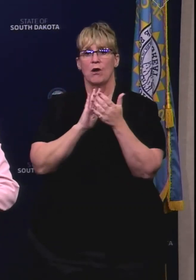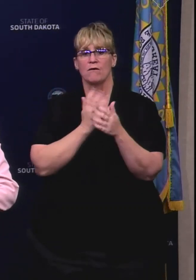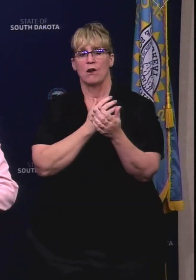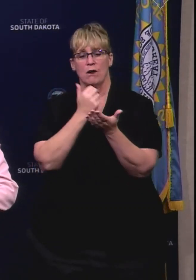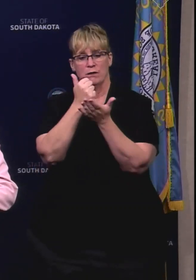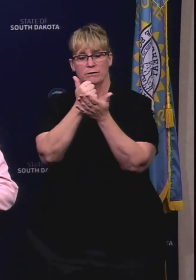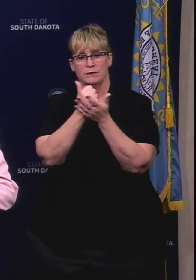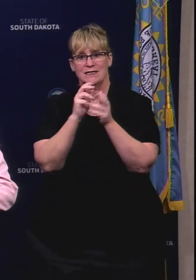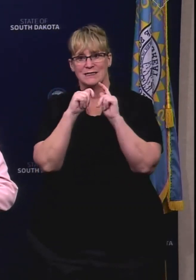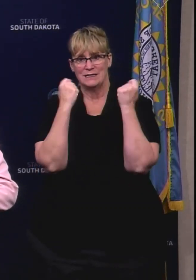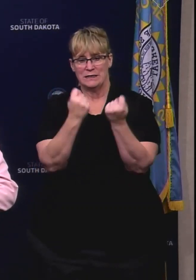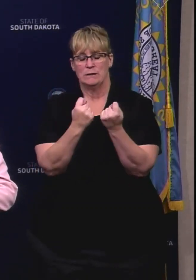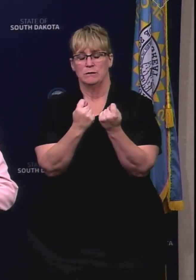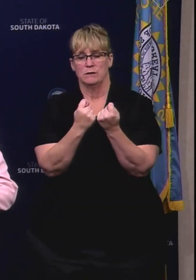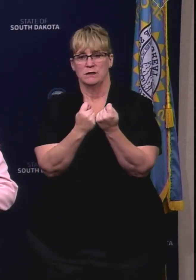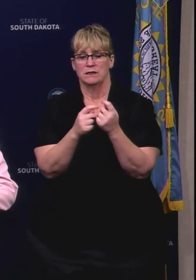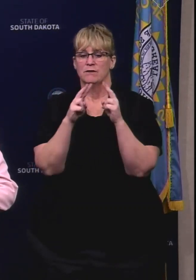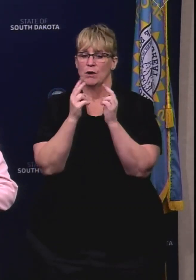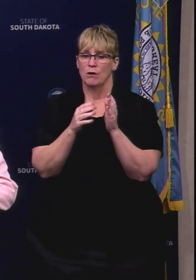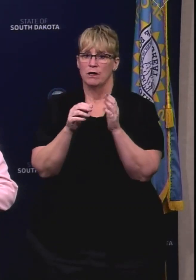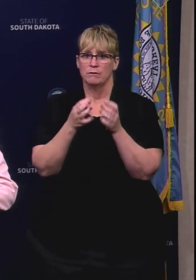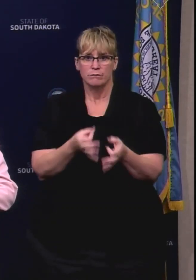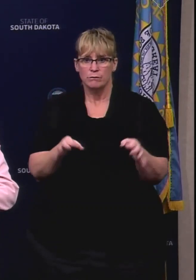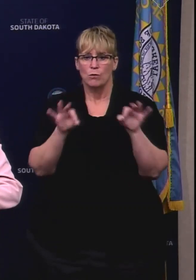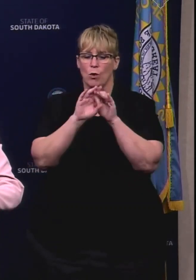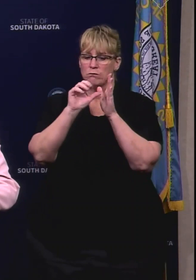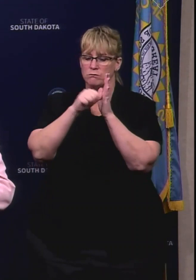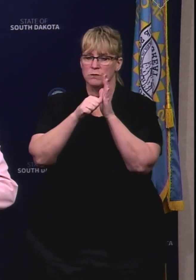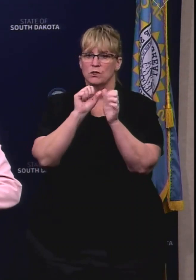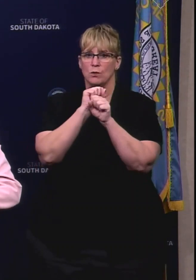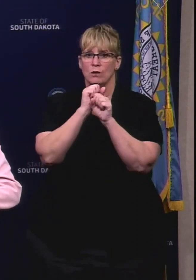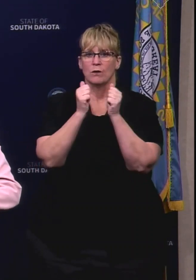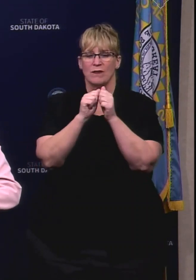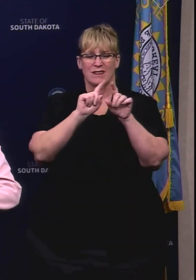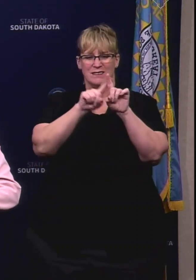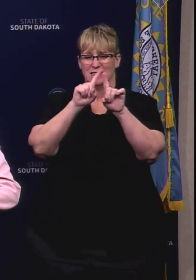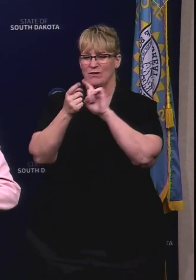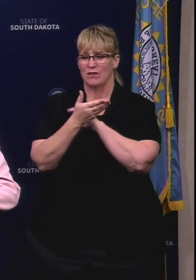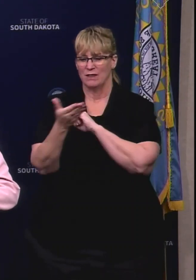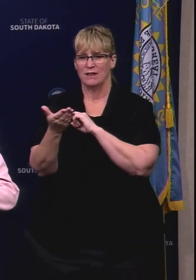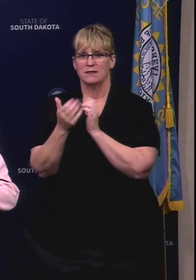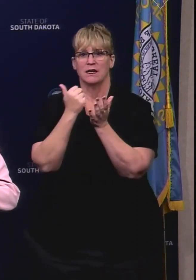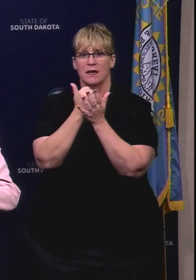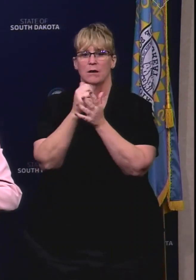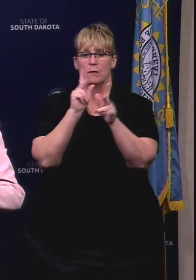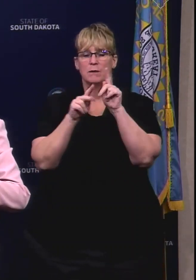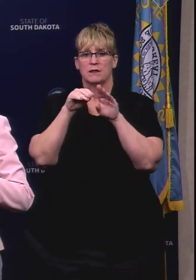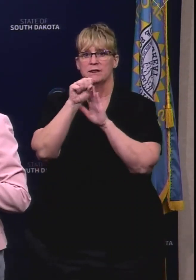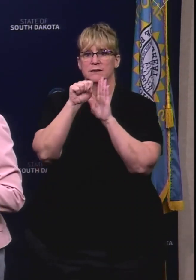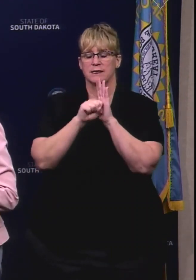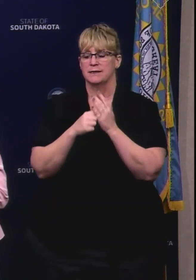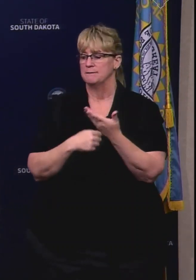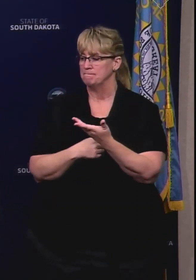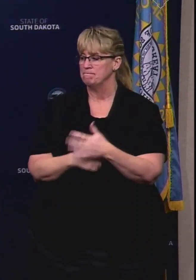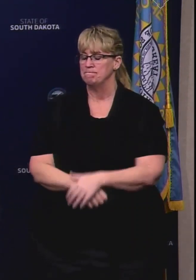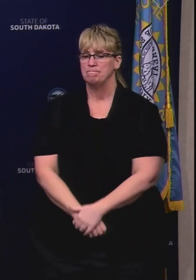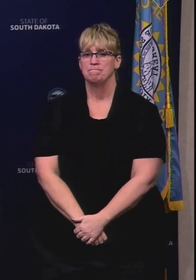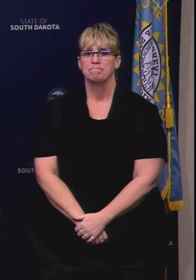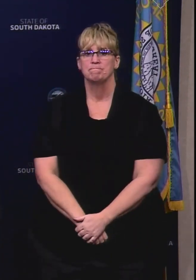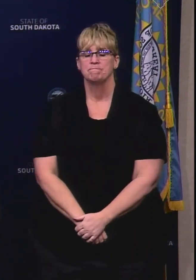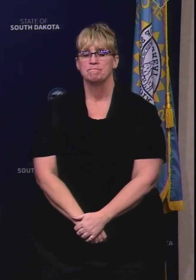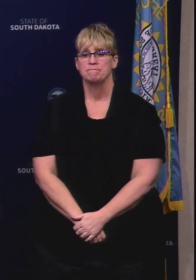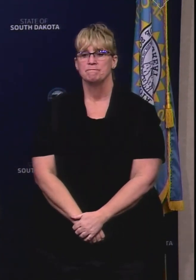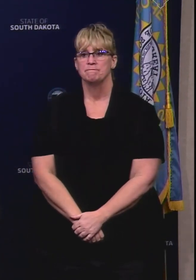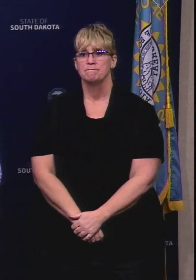response. This has been really key to us working on a lot of different things that help people across our state.